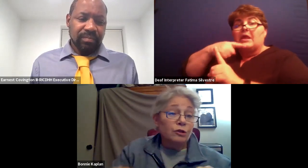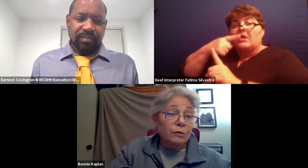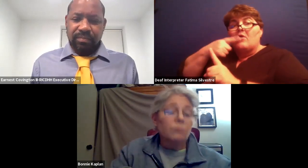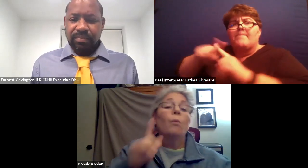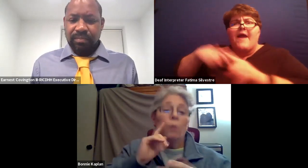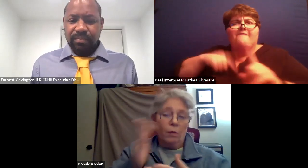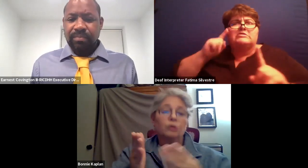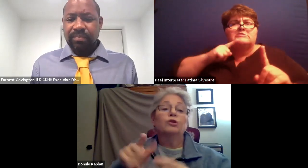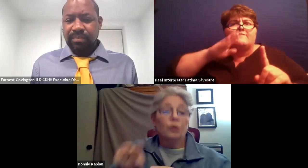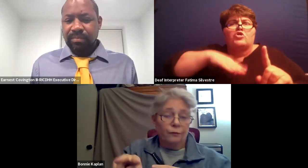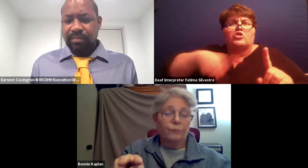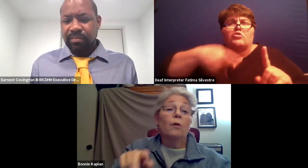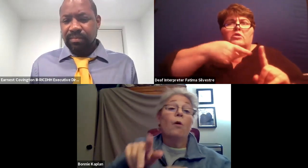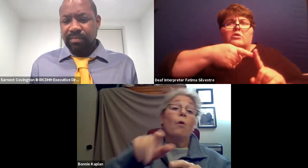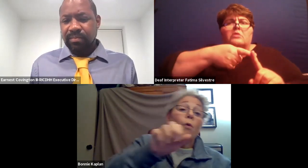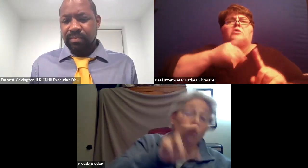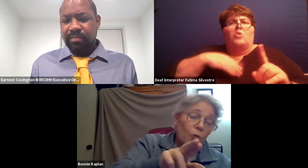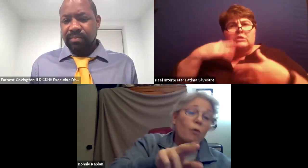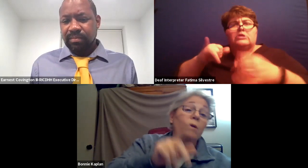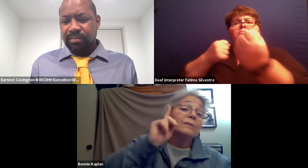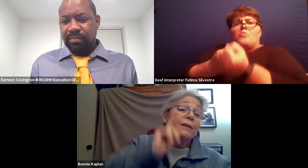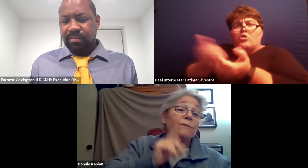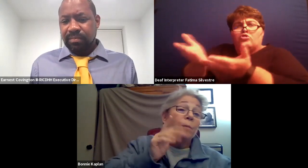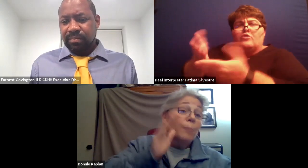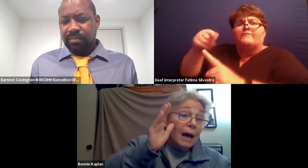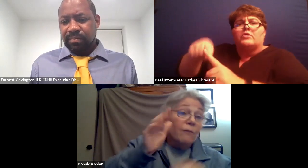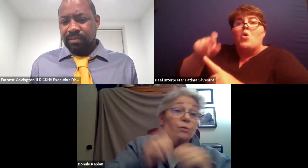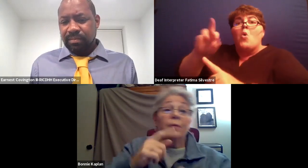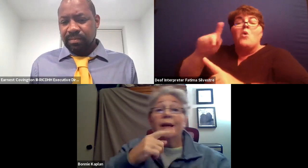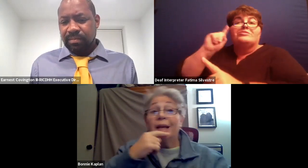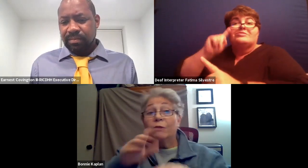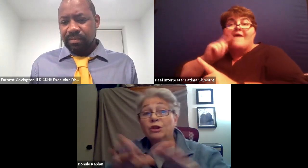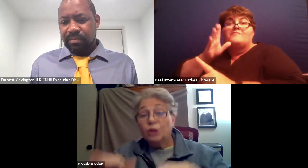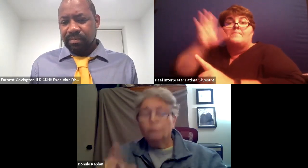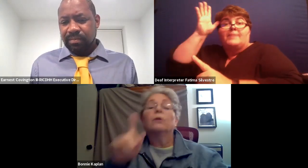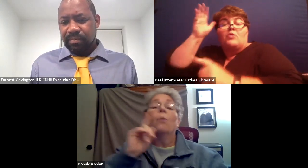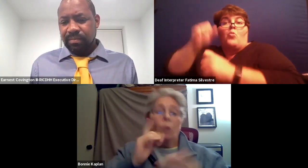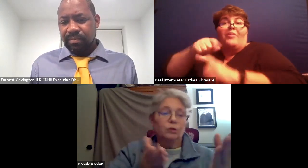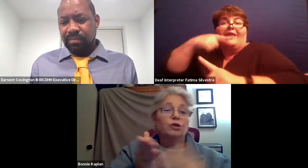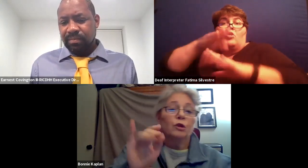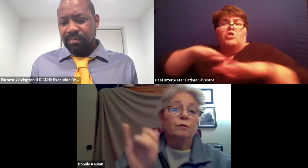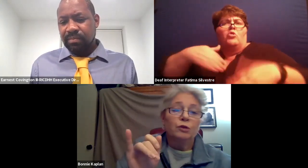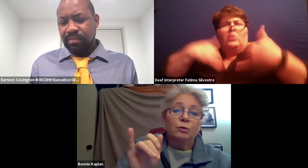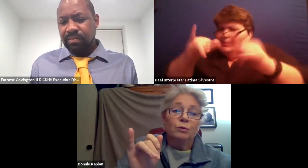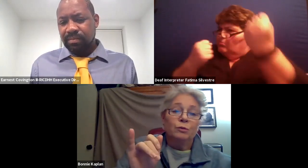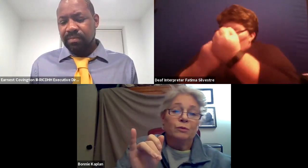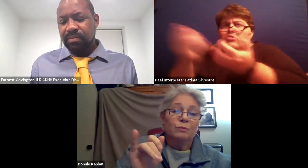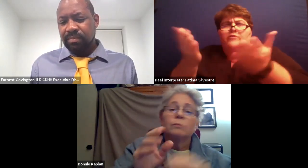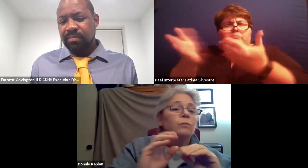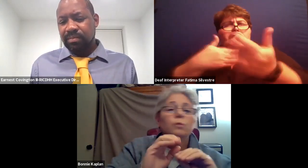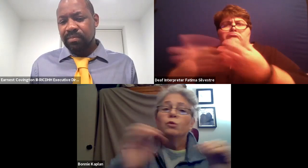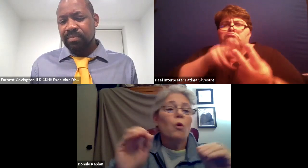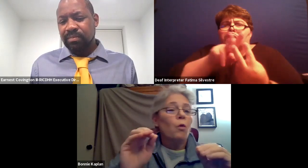parents who may have deaf children, they want to make sure that their children have adequate services. Or parents who have